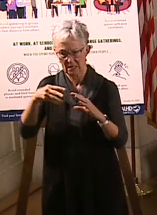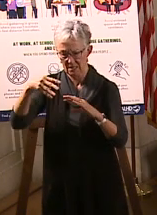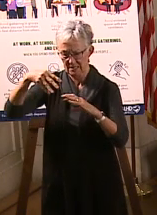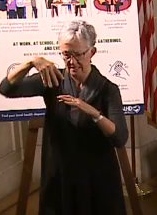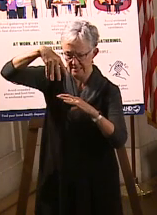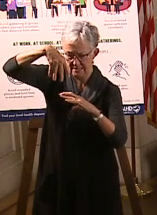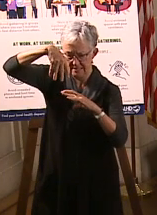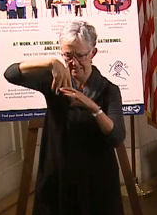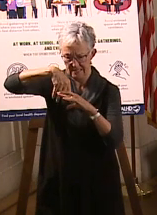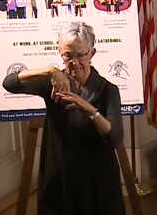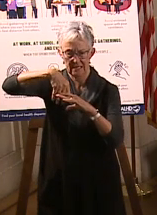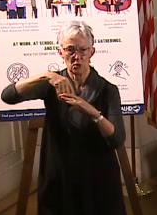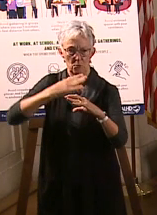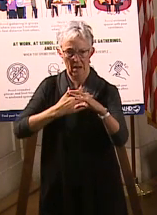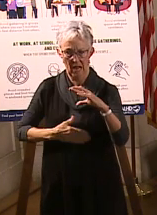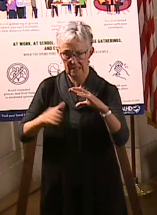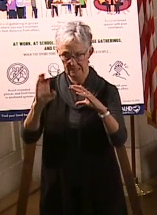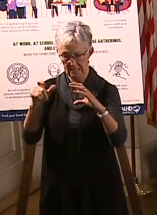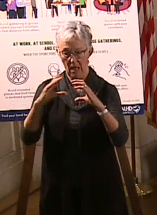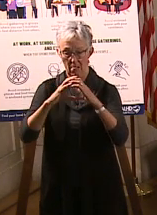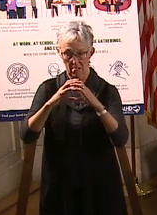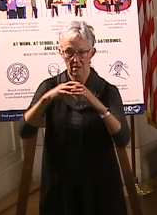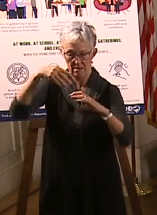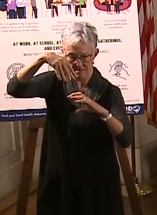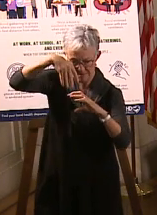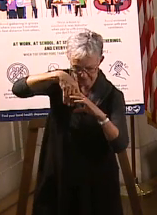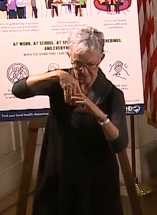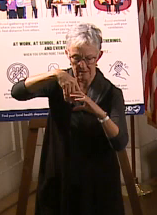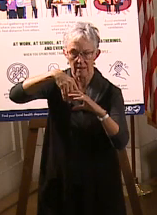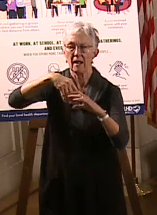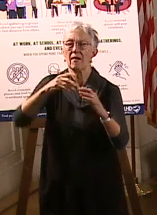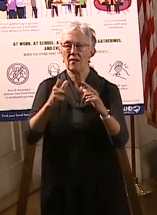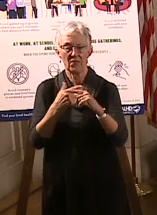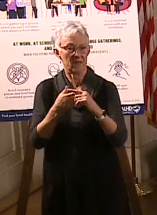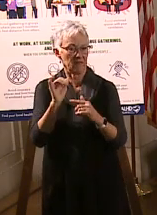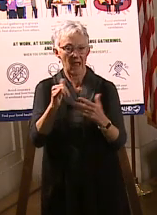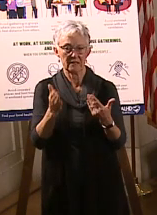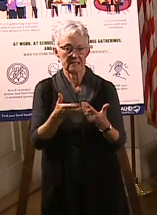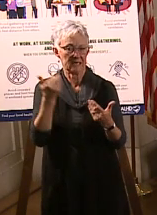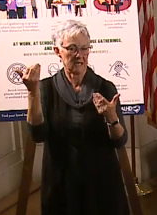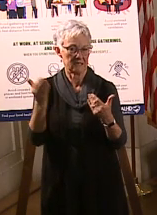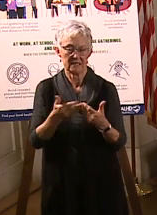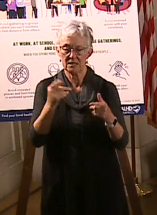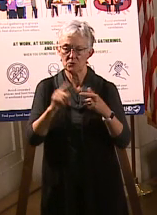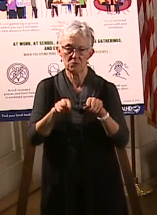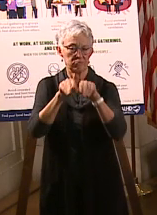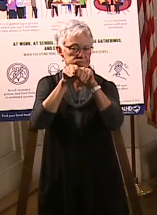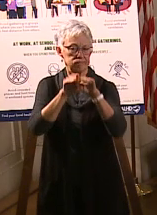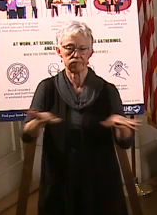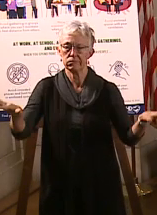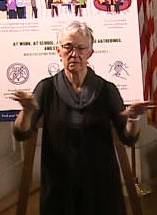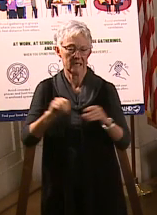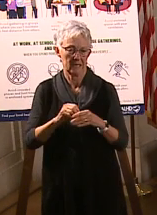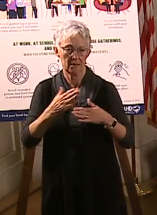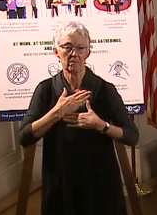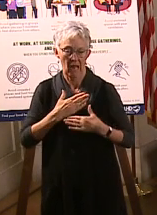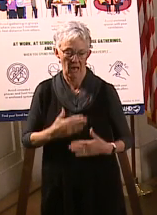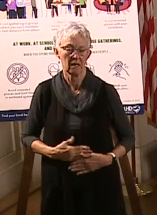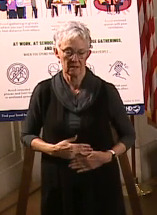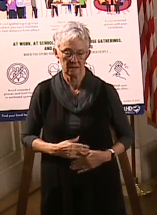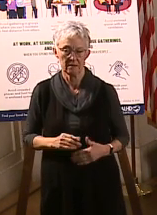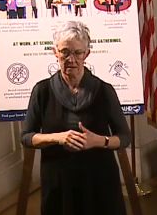receptors to cause an easier transmissibility. I won't go into the receptors, but are